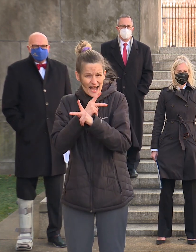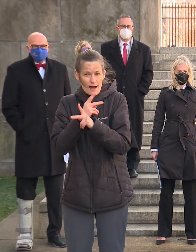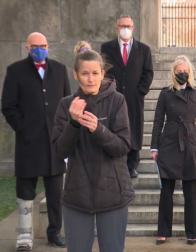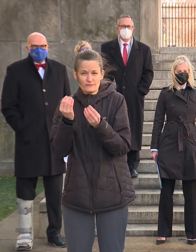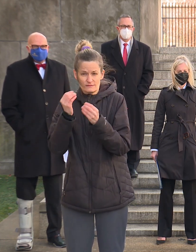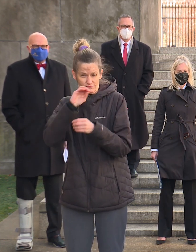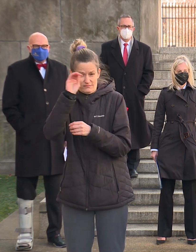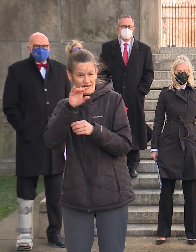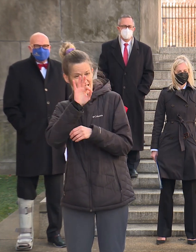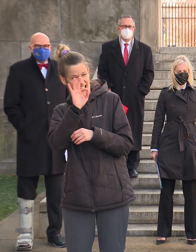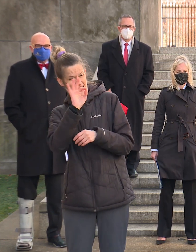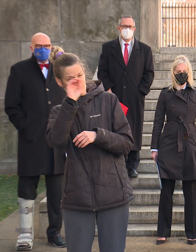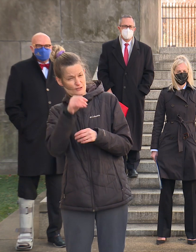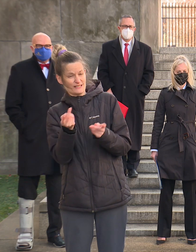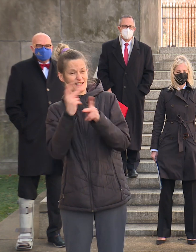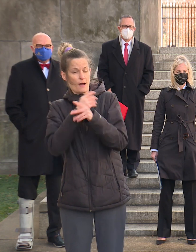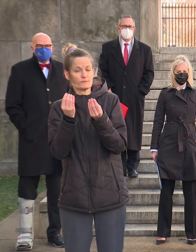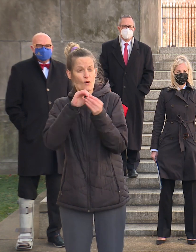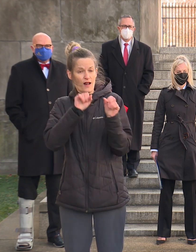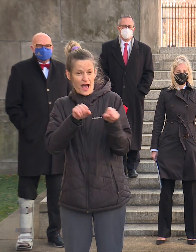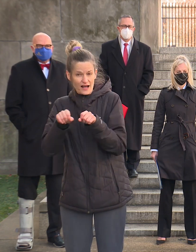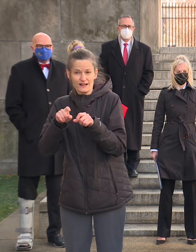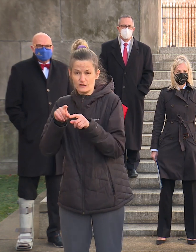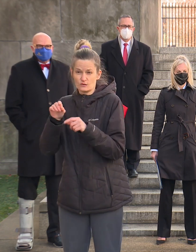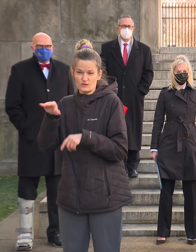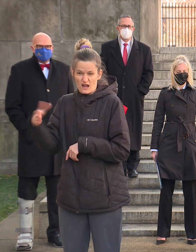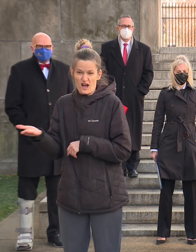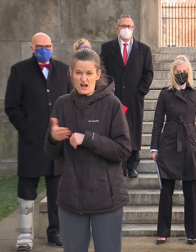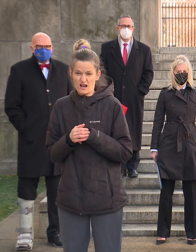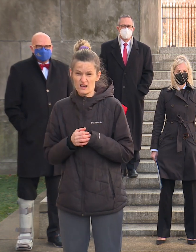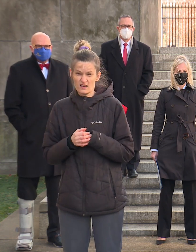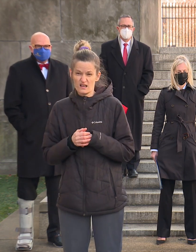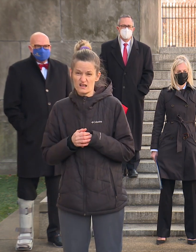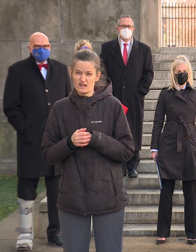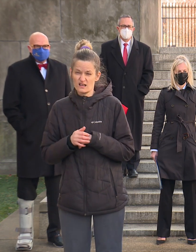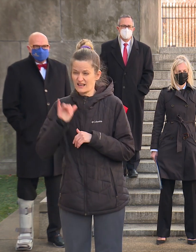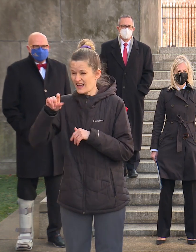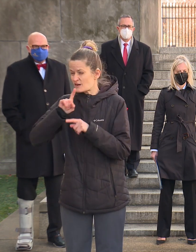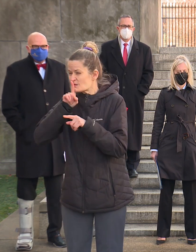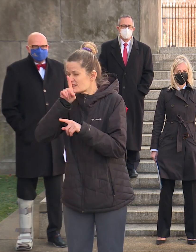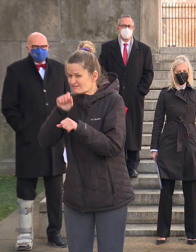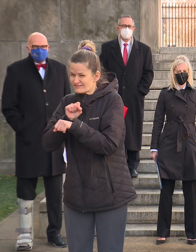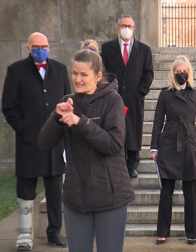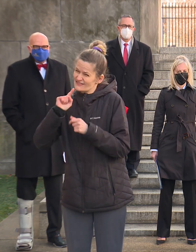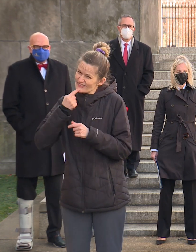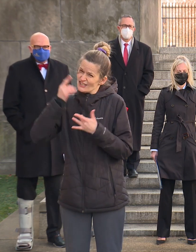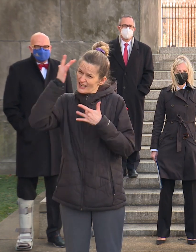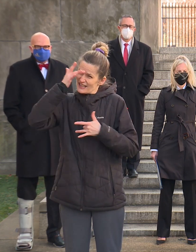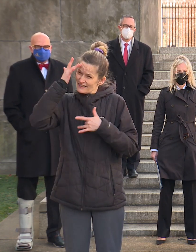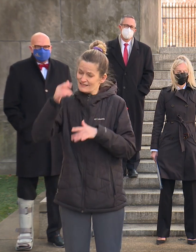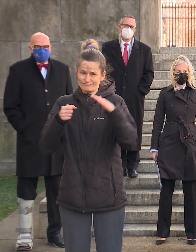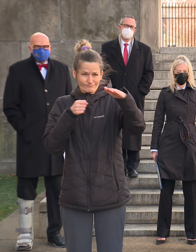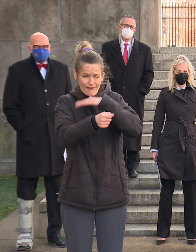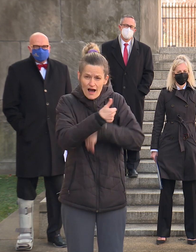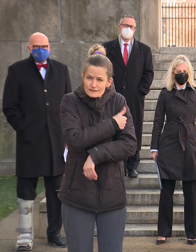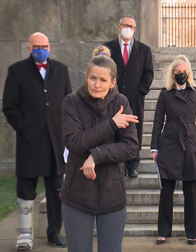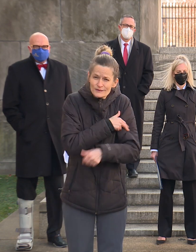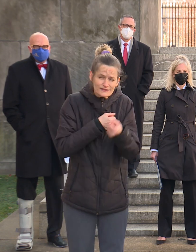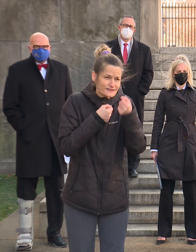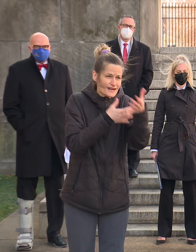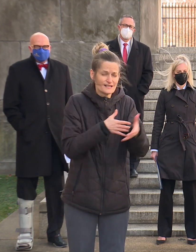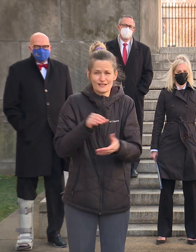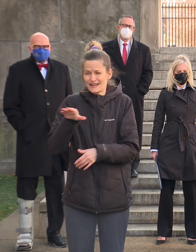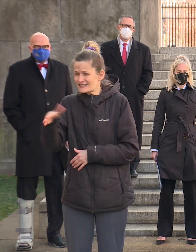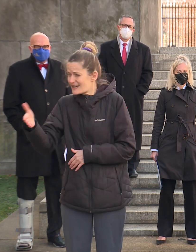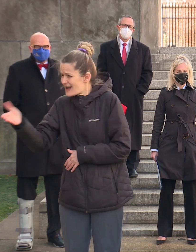decrease your chances of severe illness, hospitalization, or death from COVID-19. The increases in hospitalizations are